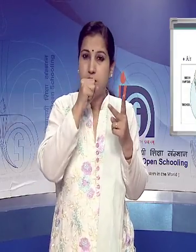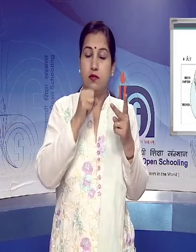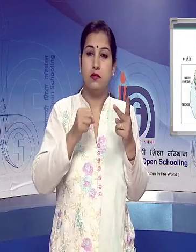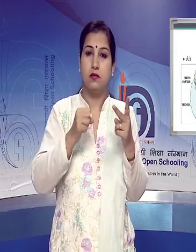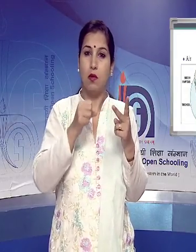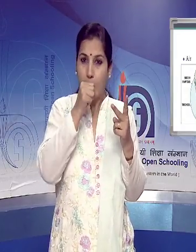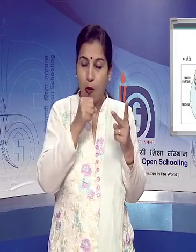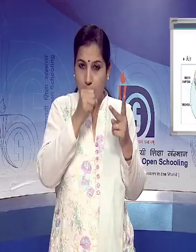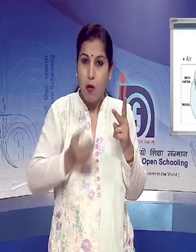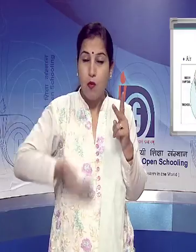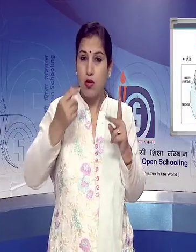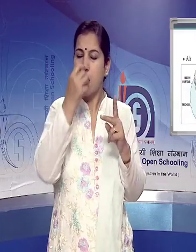cough, sneezing,